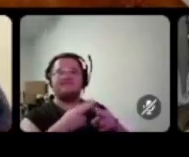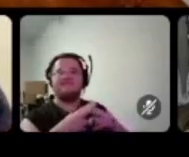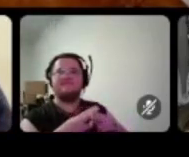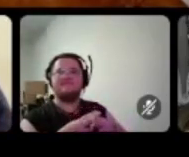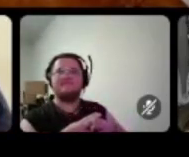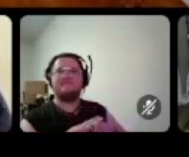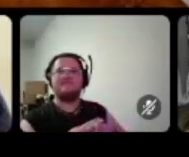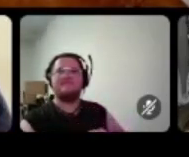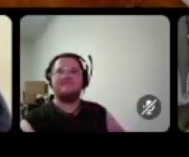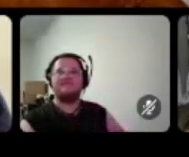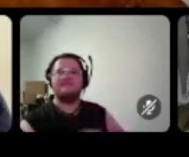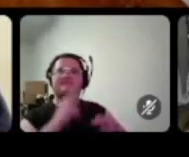Name.